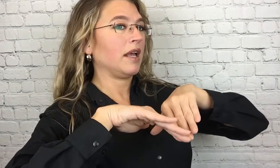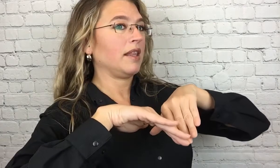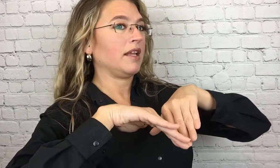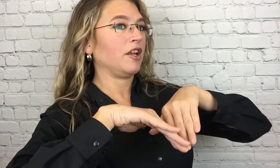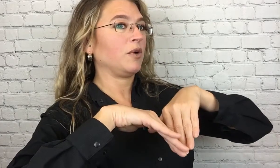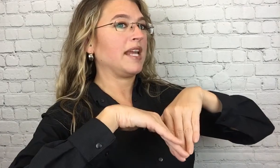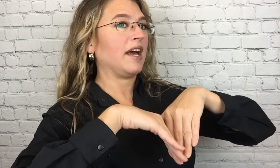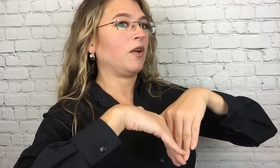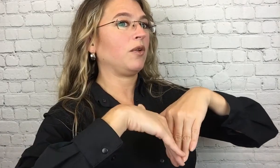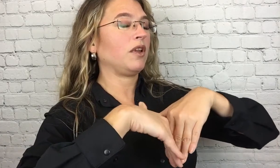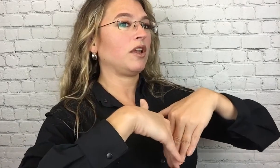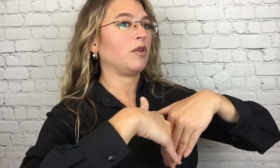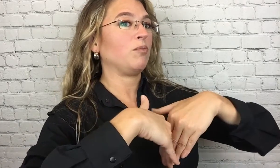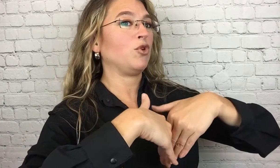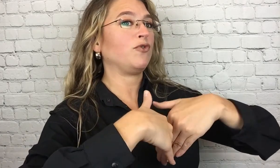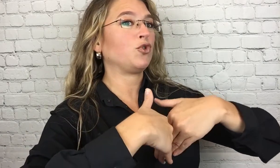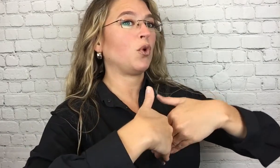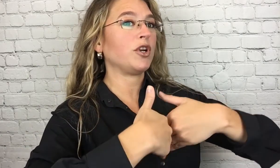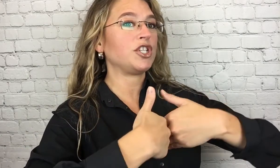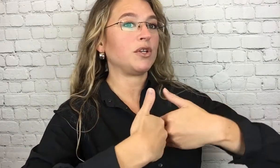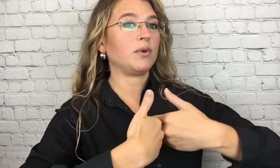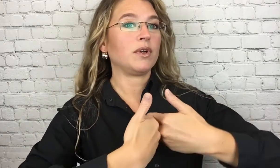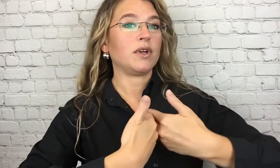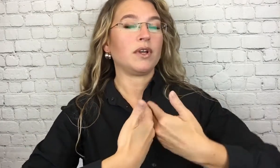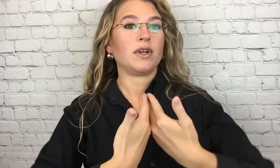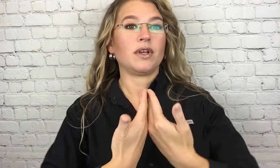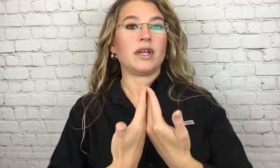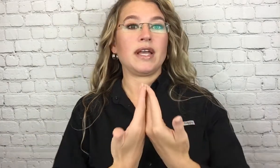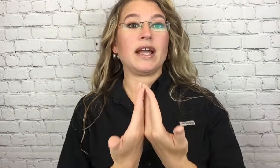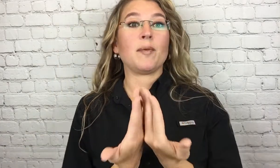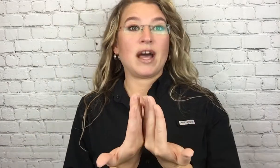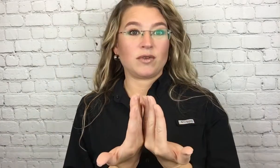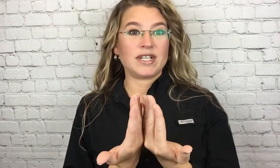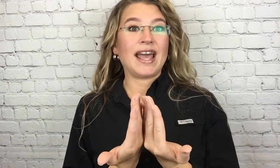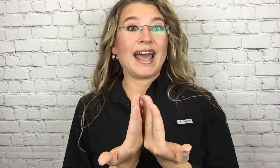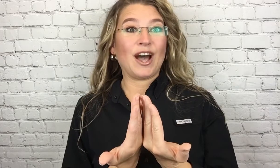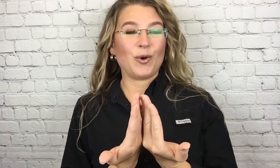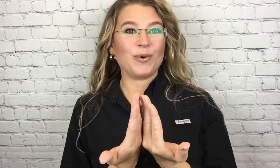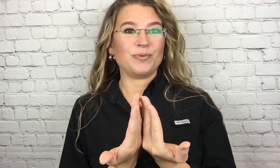and then go down, move towards you, and come out. How.